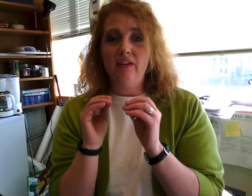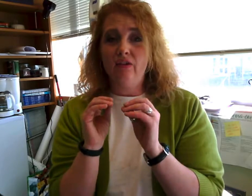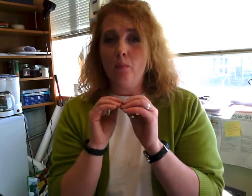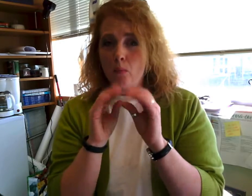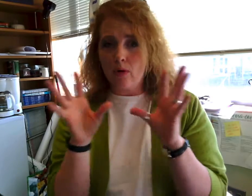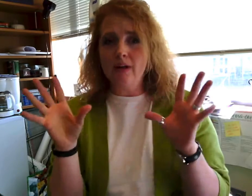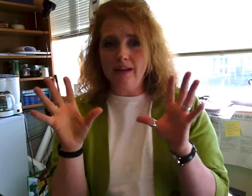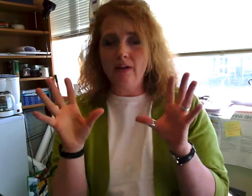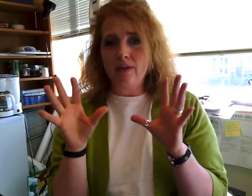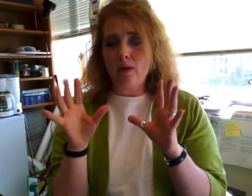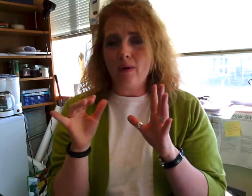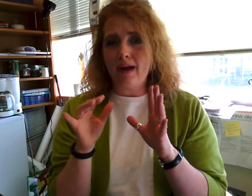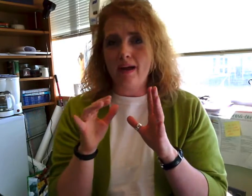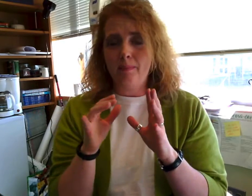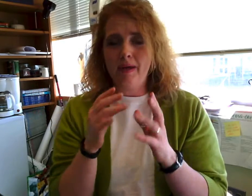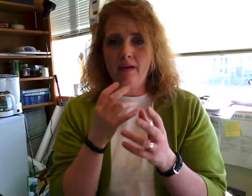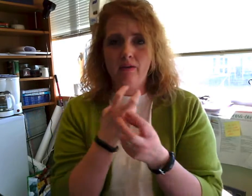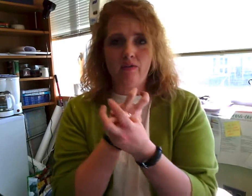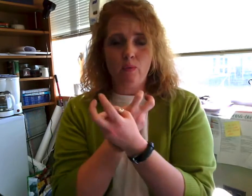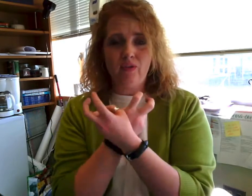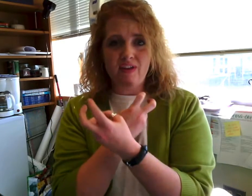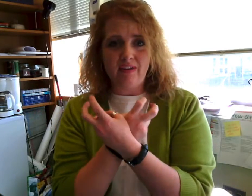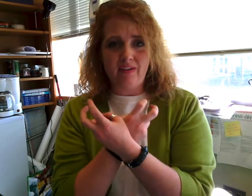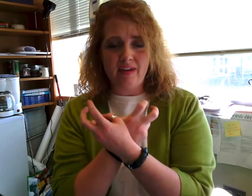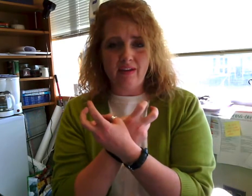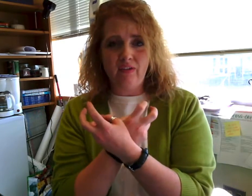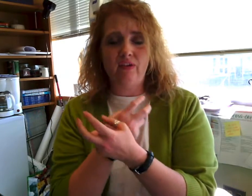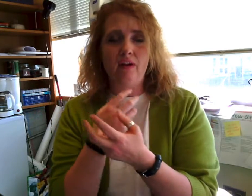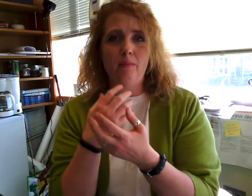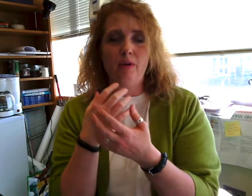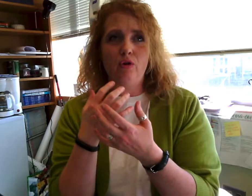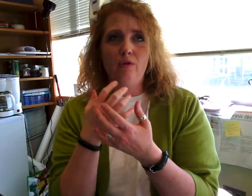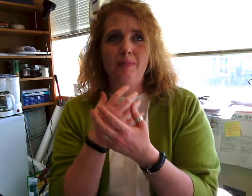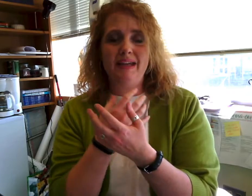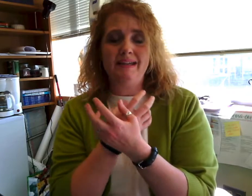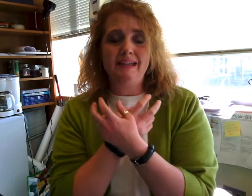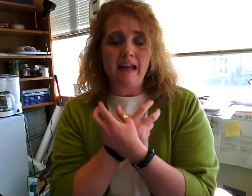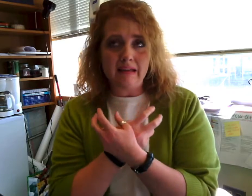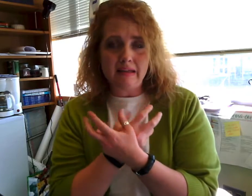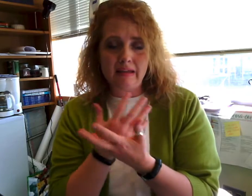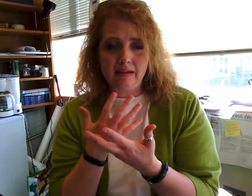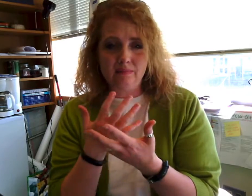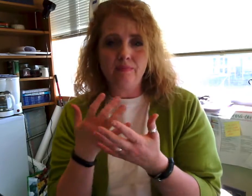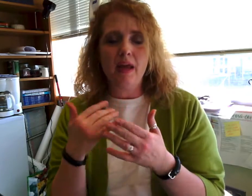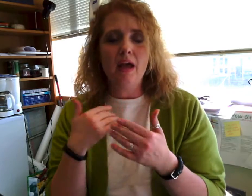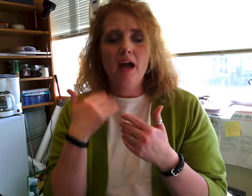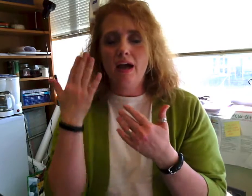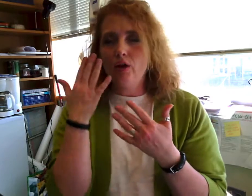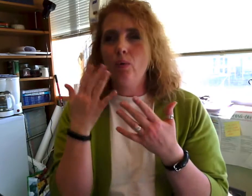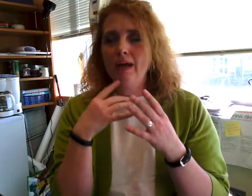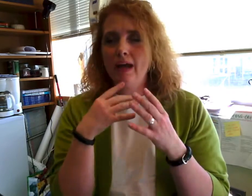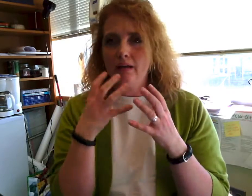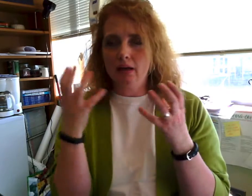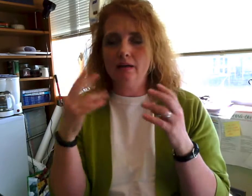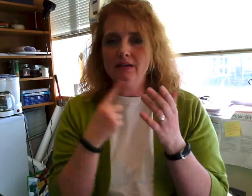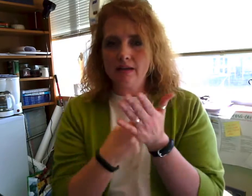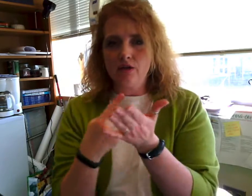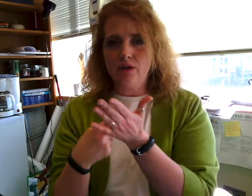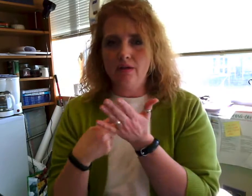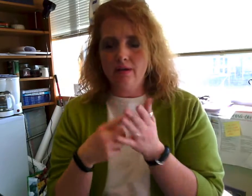it's more clear that way because if it was this, it could be skeleton. I know we had a lot of discussion